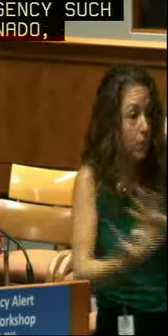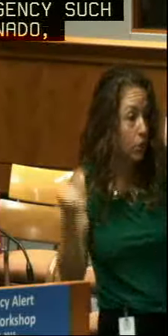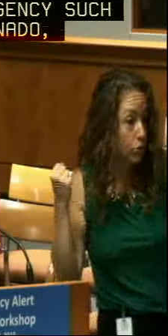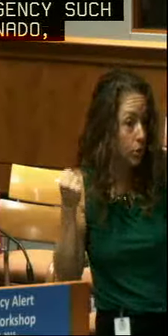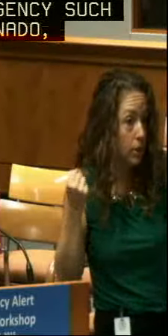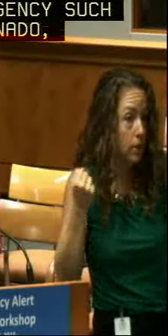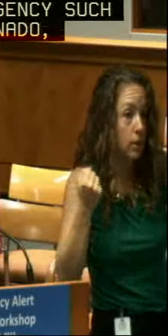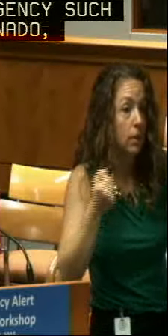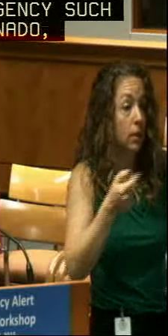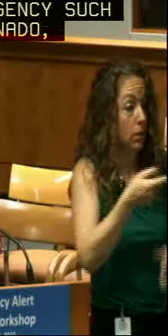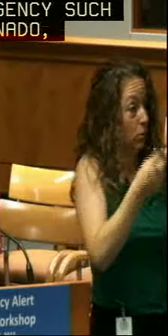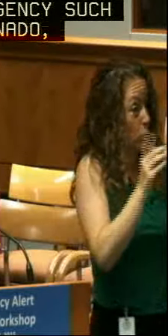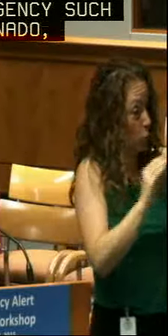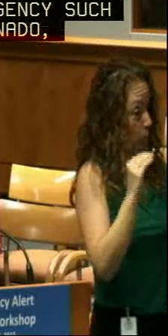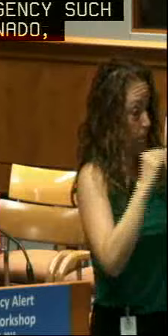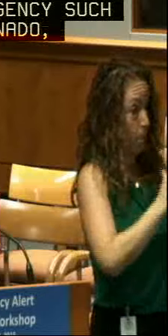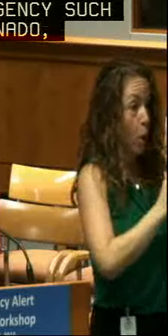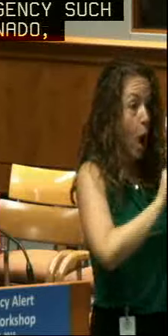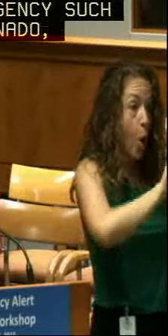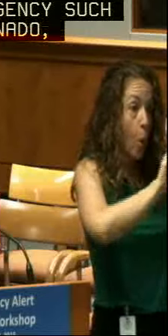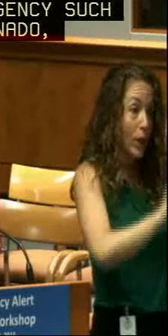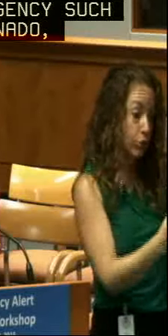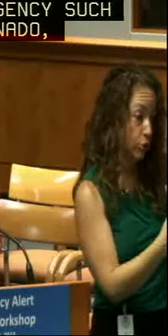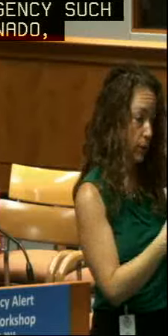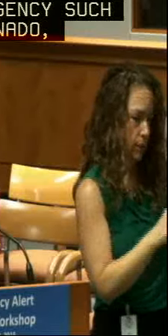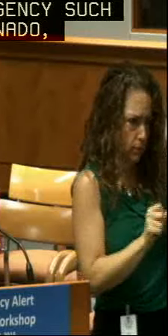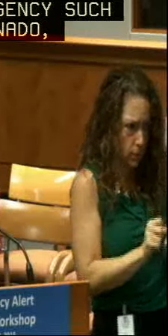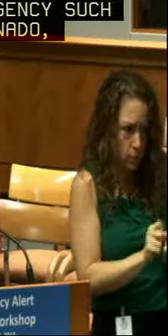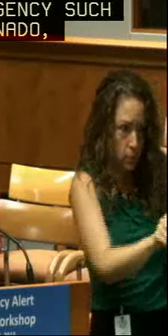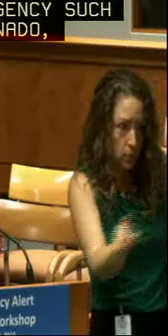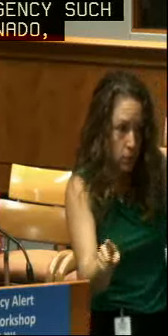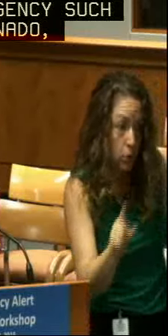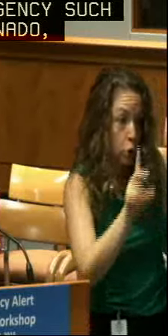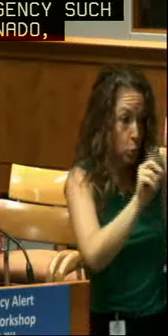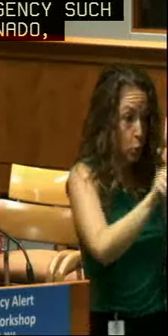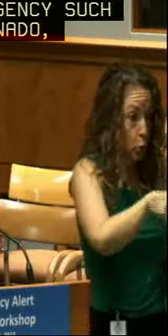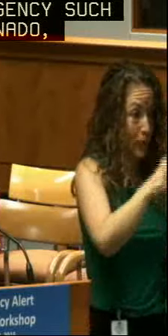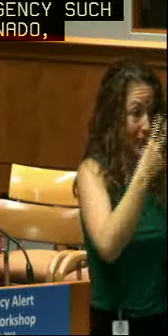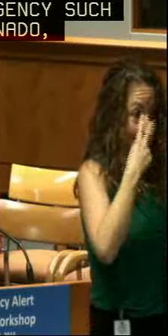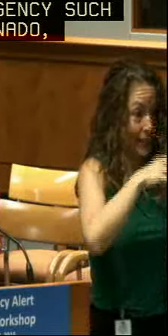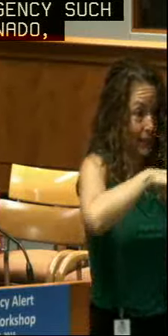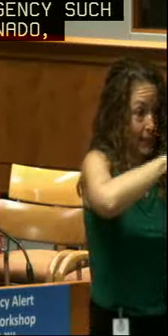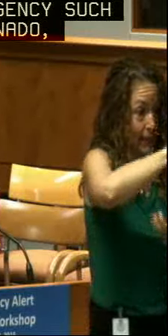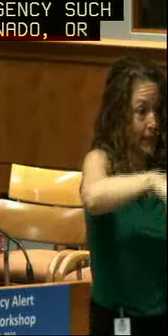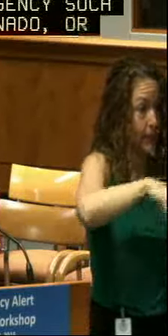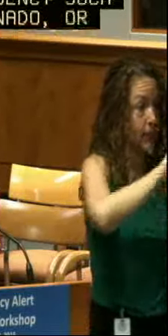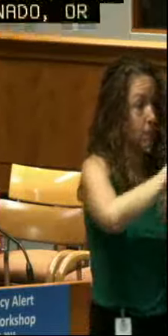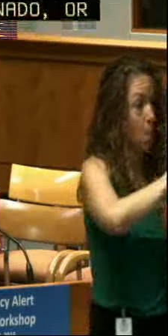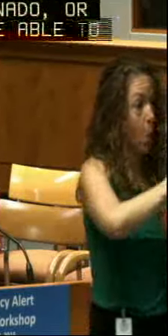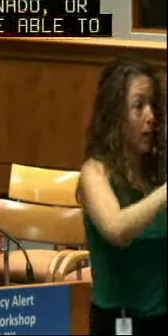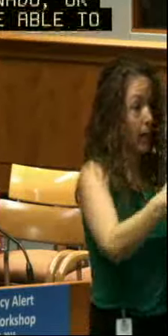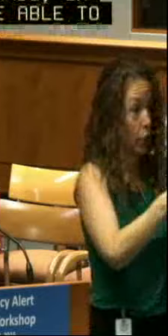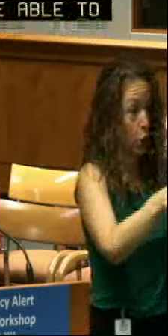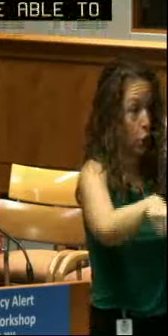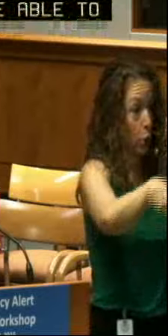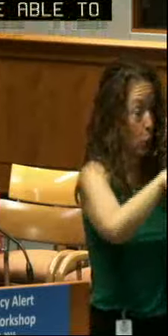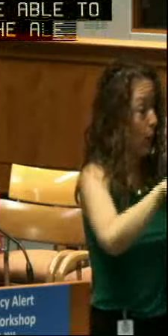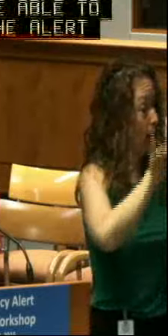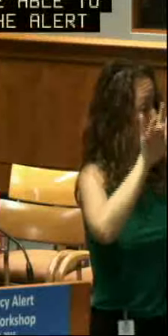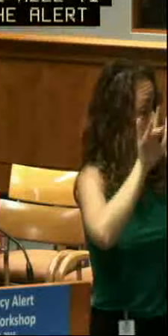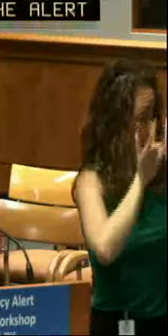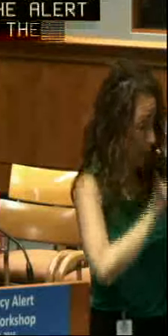says, do you see the smoke in your area? Click here for yes, click there for no. If